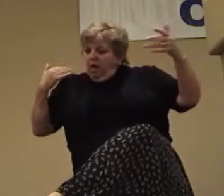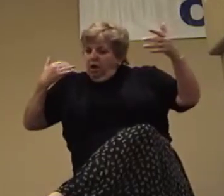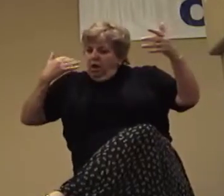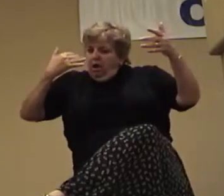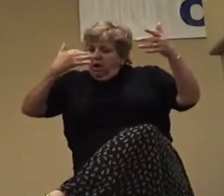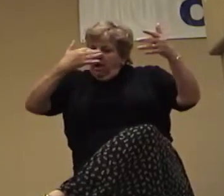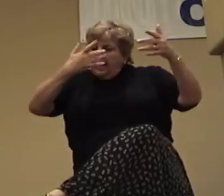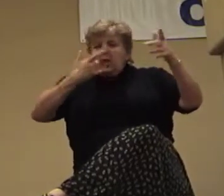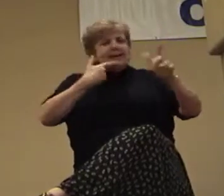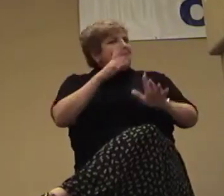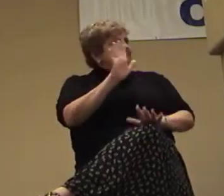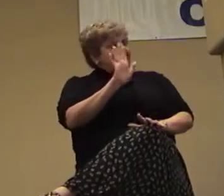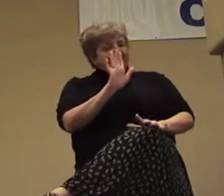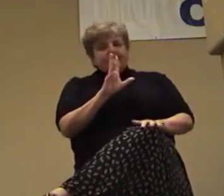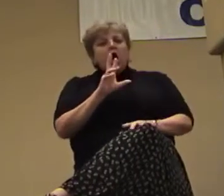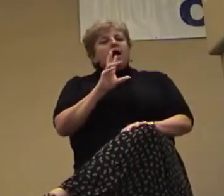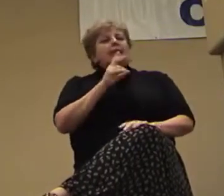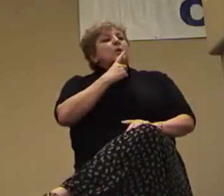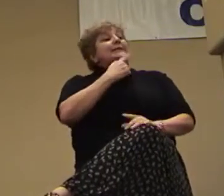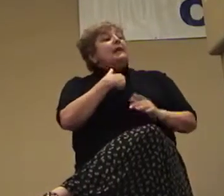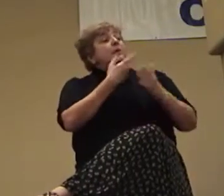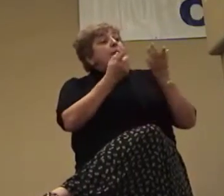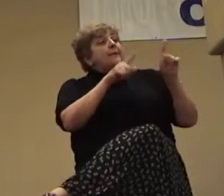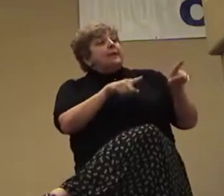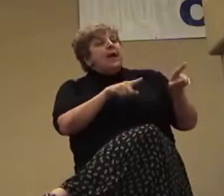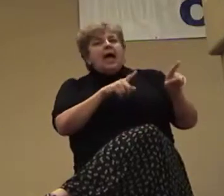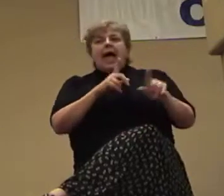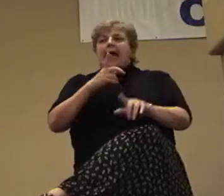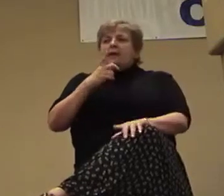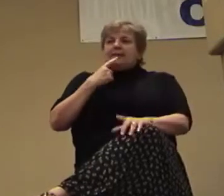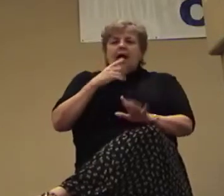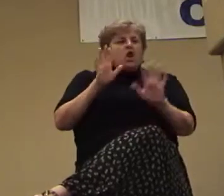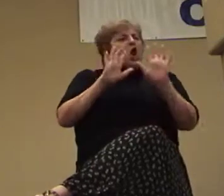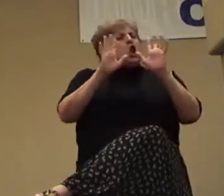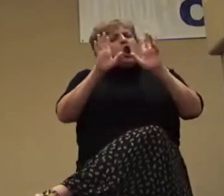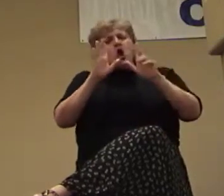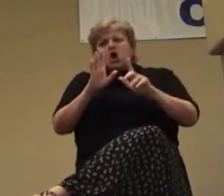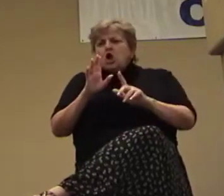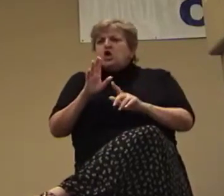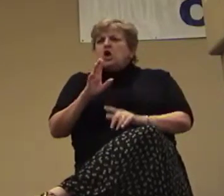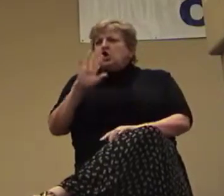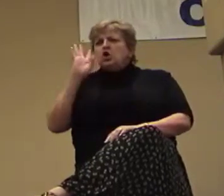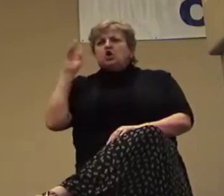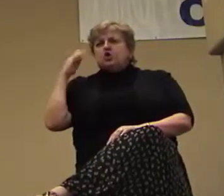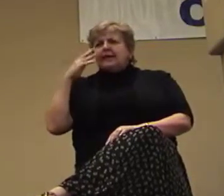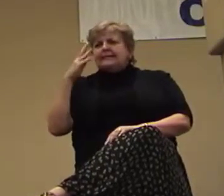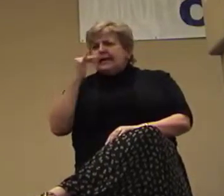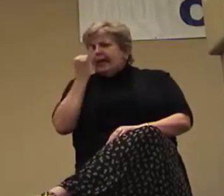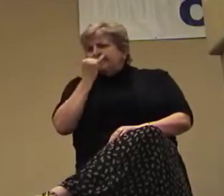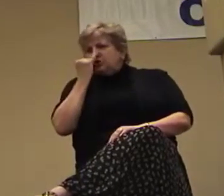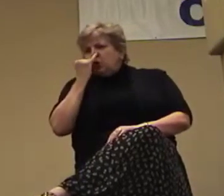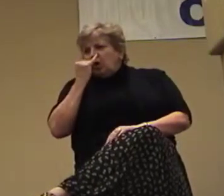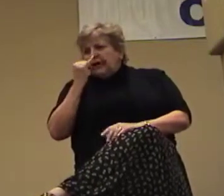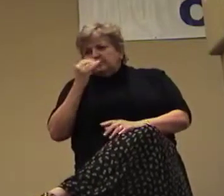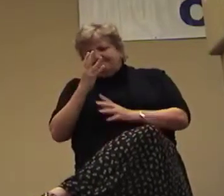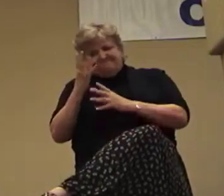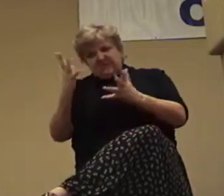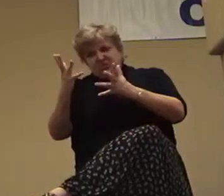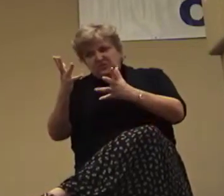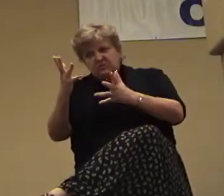no, tell me what happened. And so I would tell him, and he would say, you're crazy, no mature, click, and hang up. But I wasn't done talking.